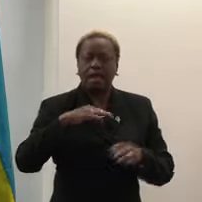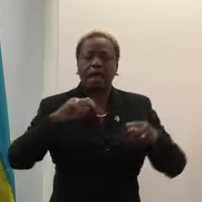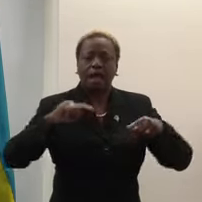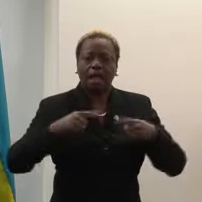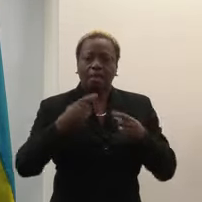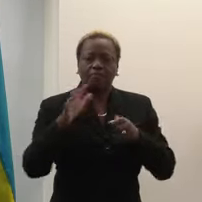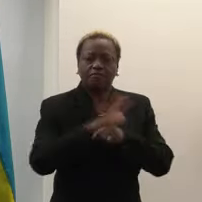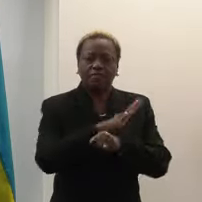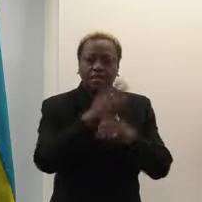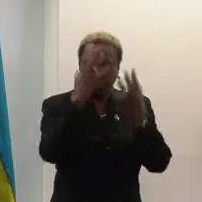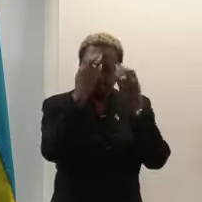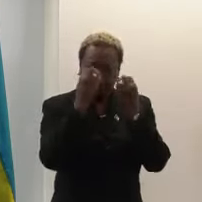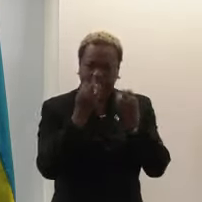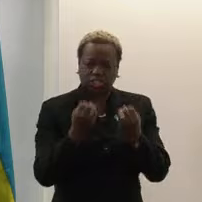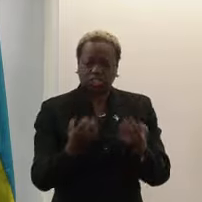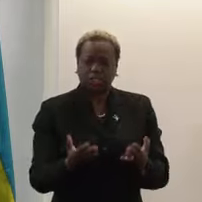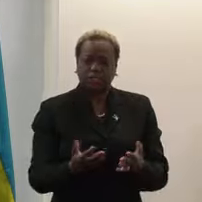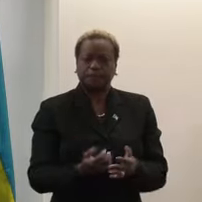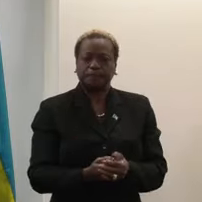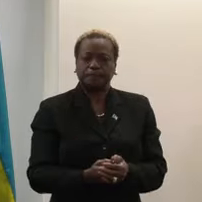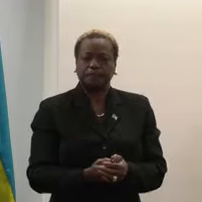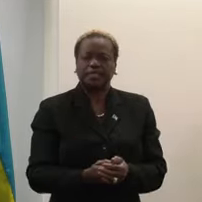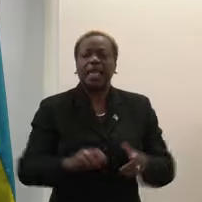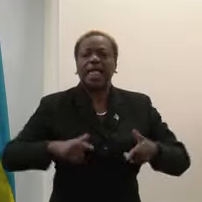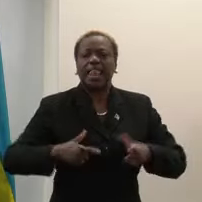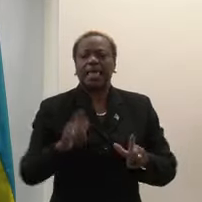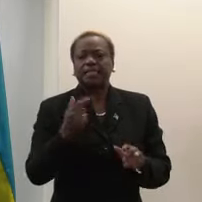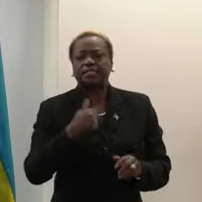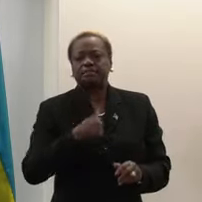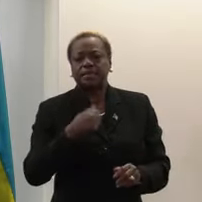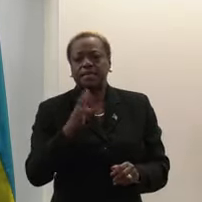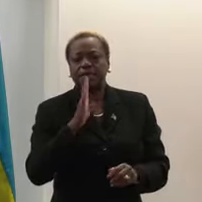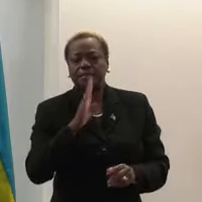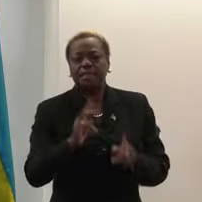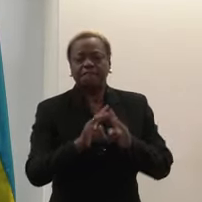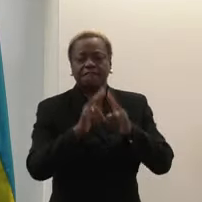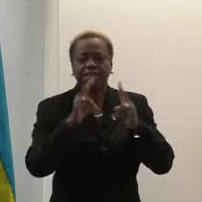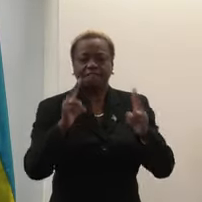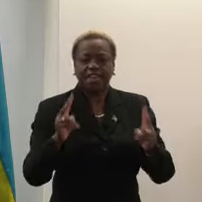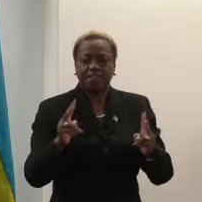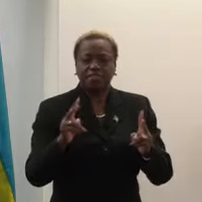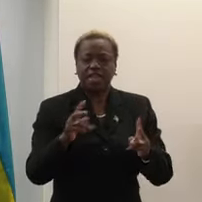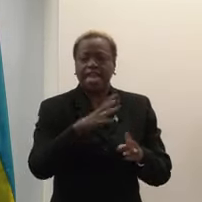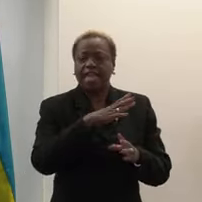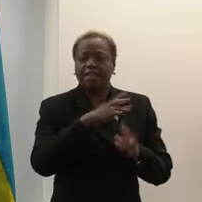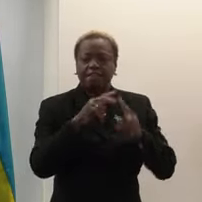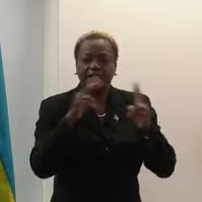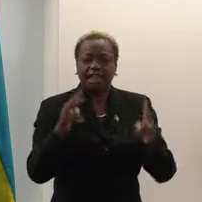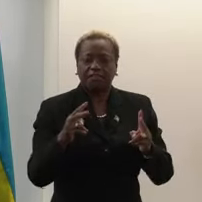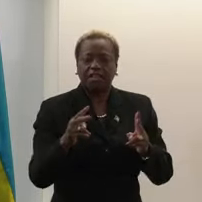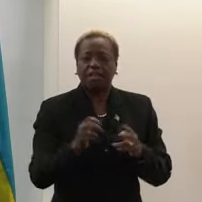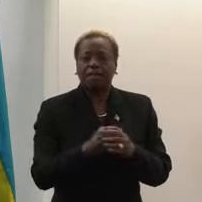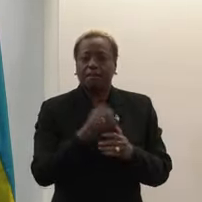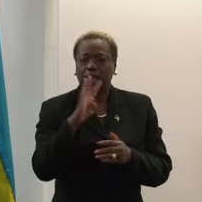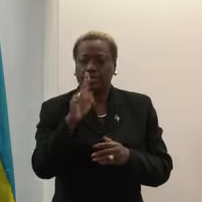harmful information. Let me be very and extremely blunt.